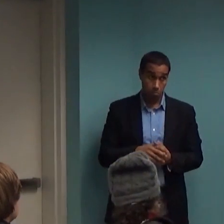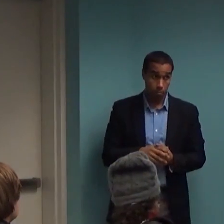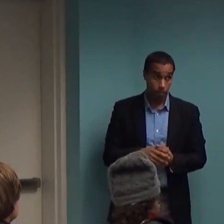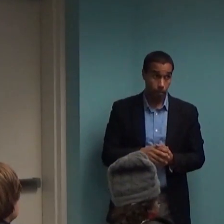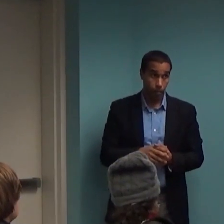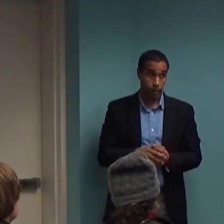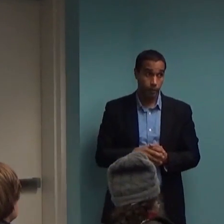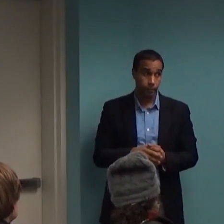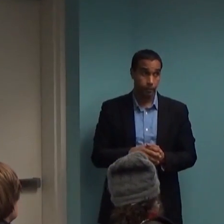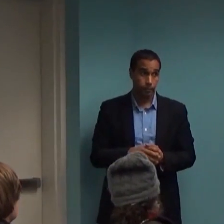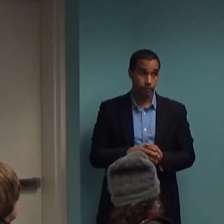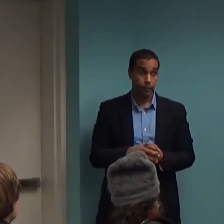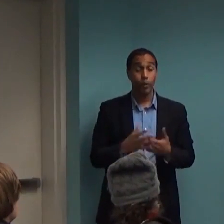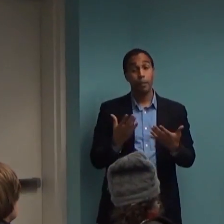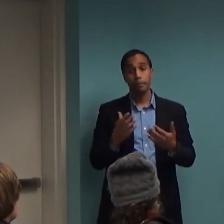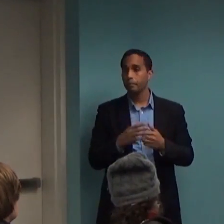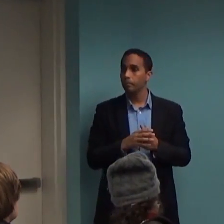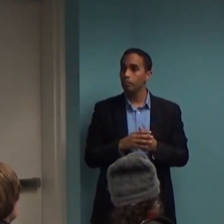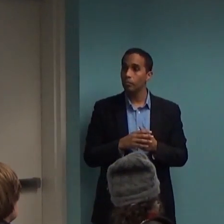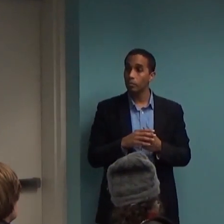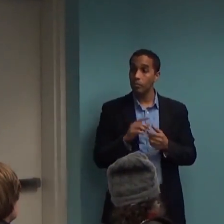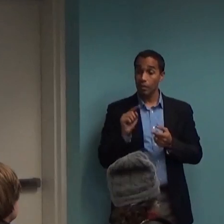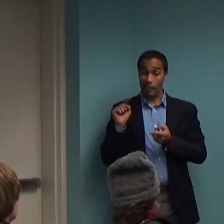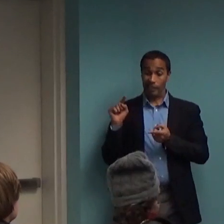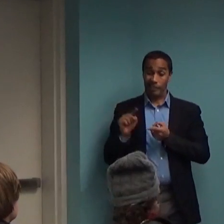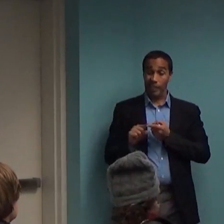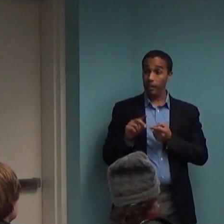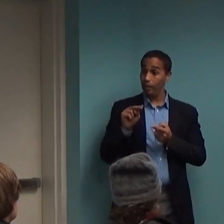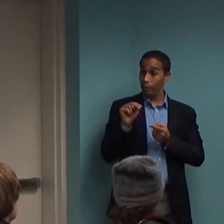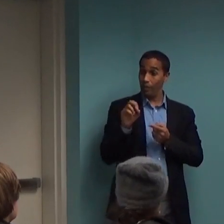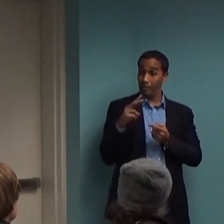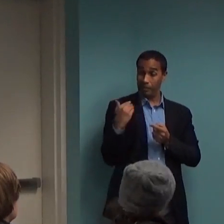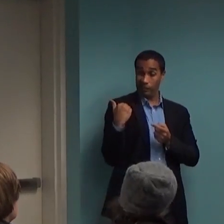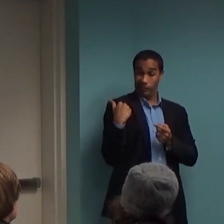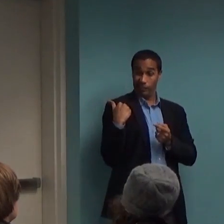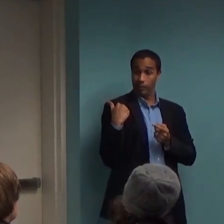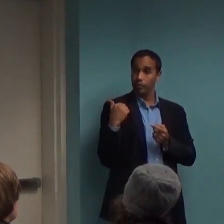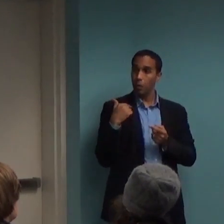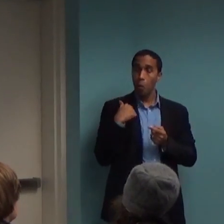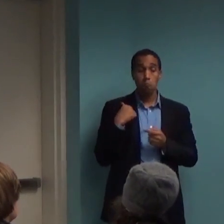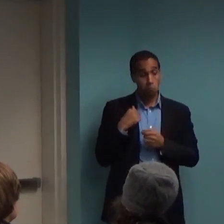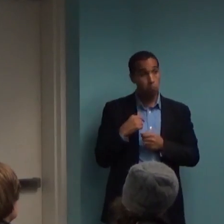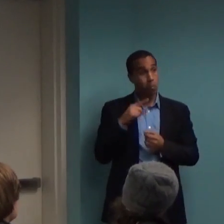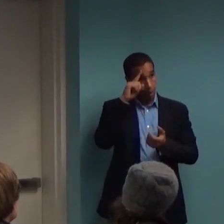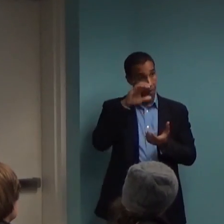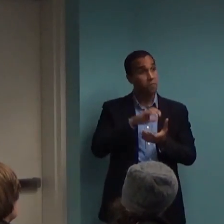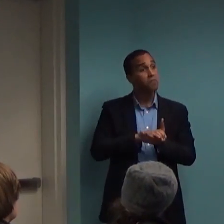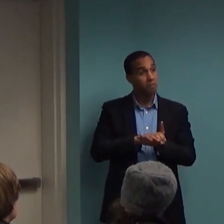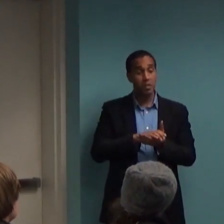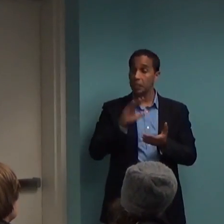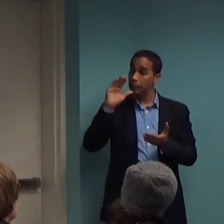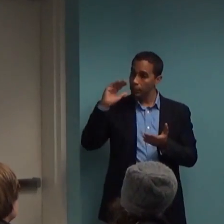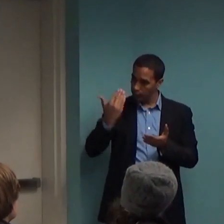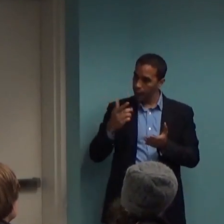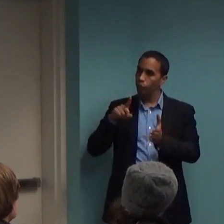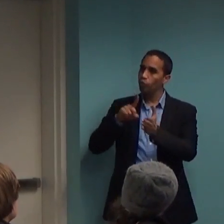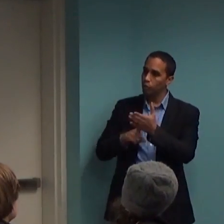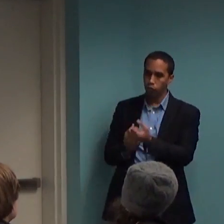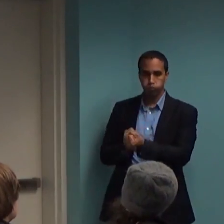November, I thought that. I felt that the research, you know, conclusively supported the idea that combined